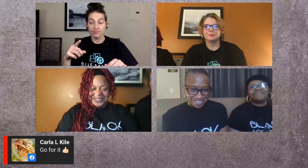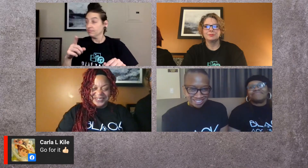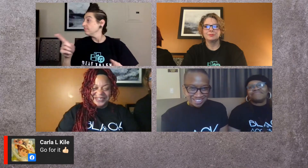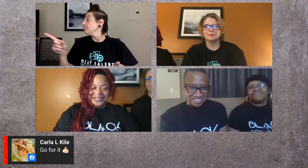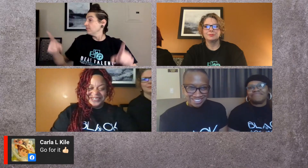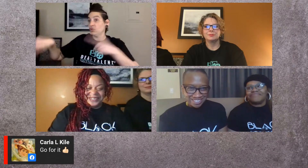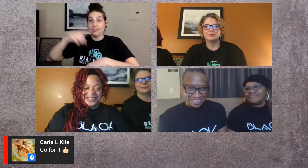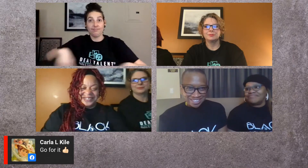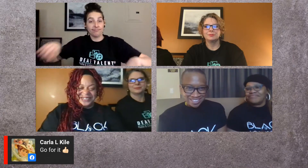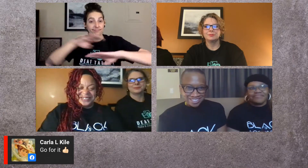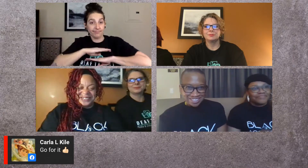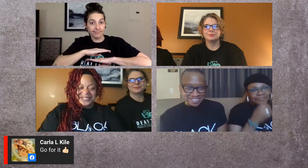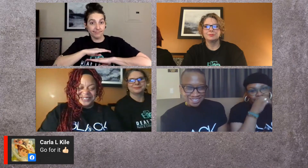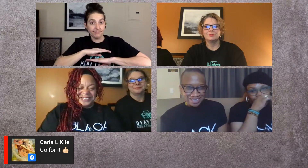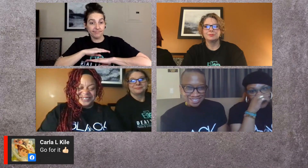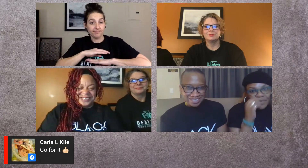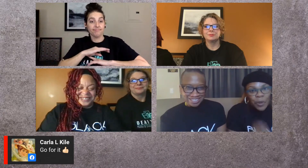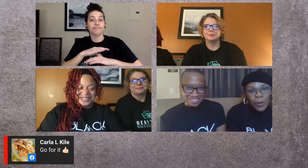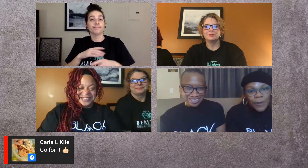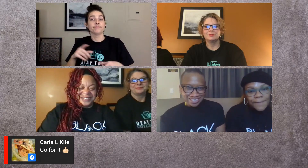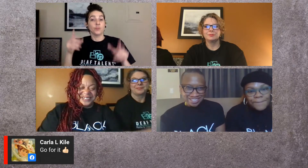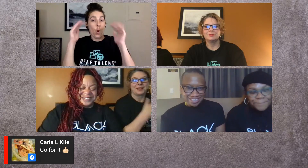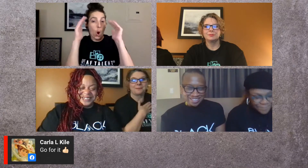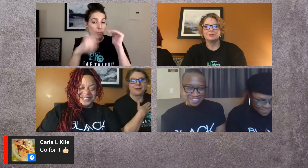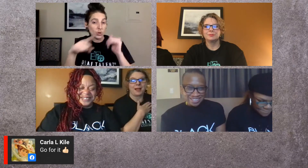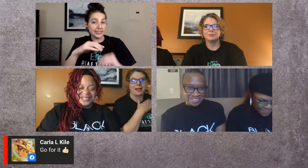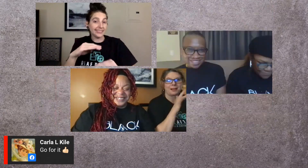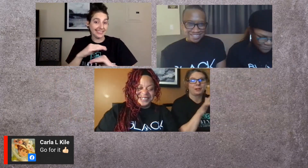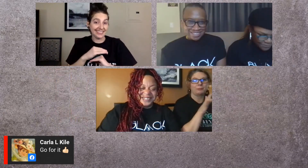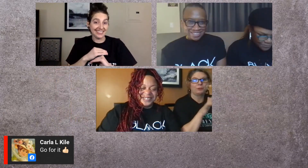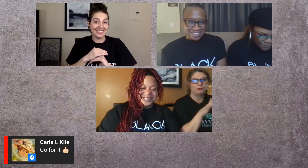Okay, I guess all of the questions, everybody's good?